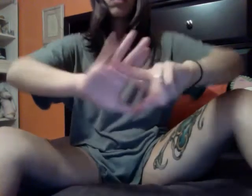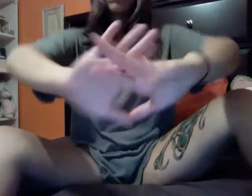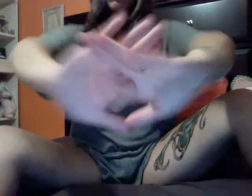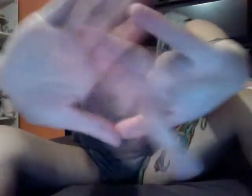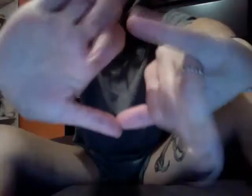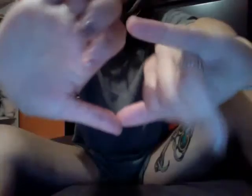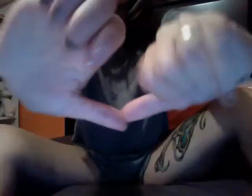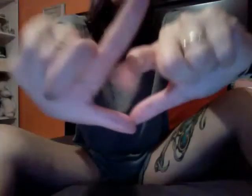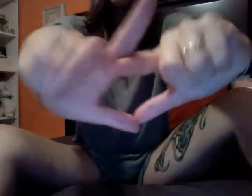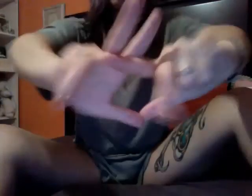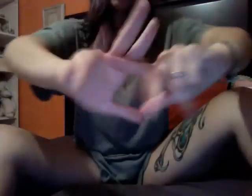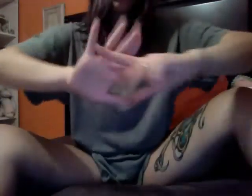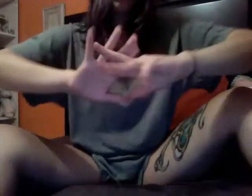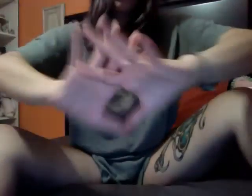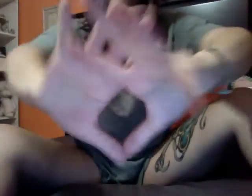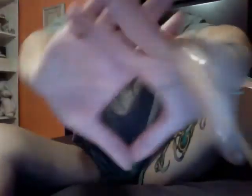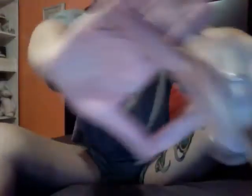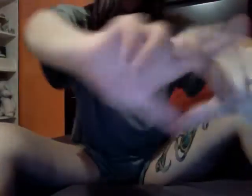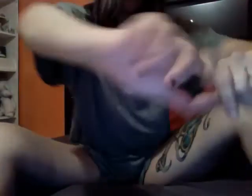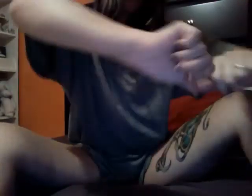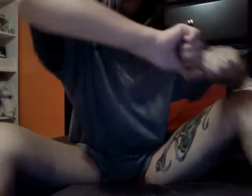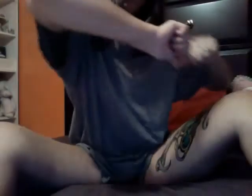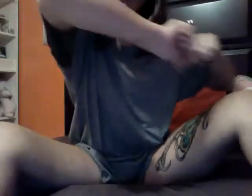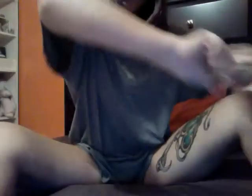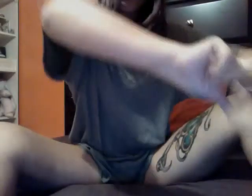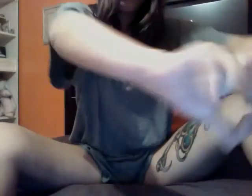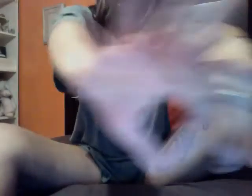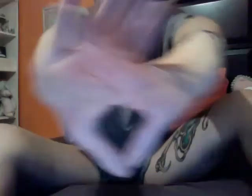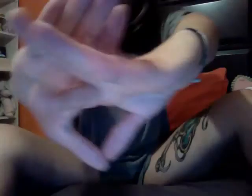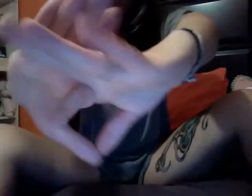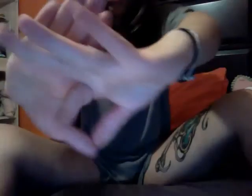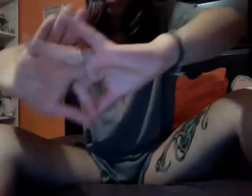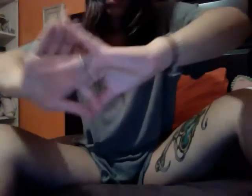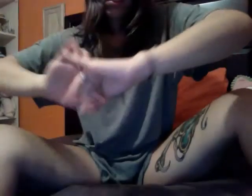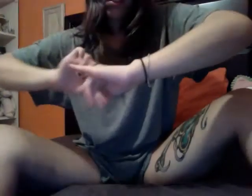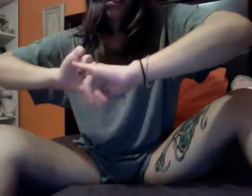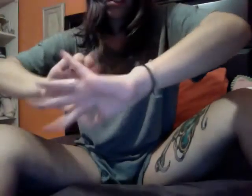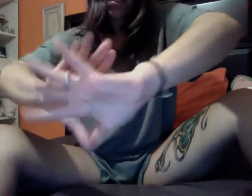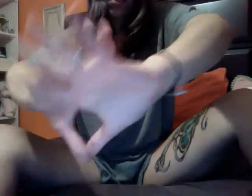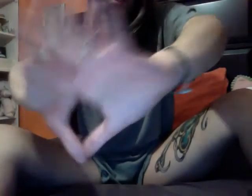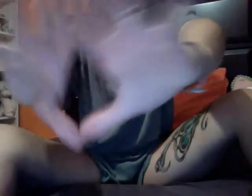Shit, it was too tired. But when you walked out the door,